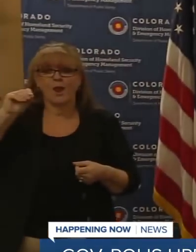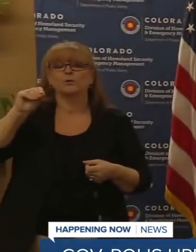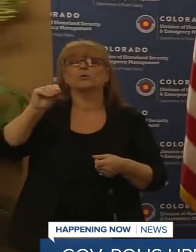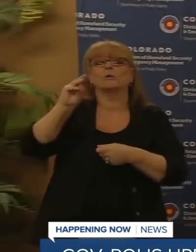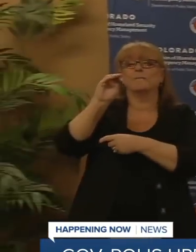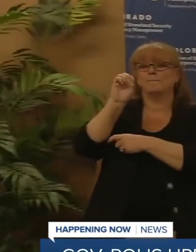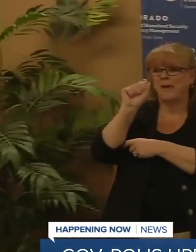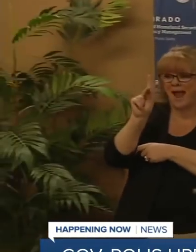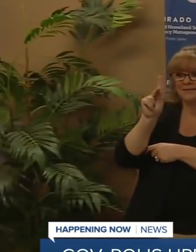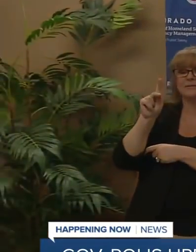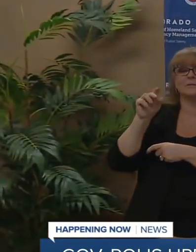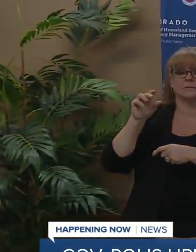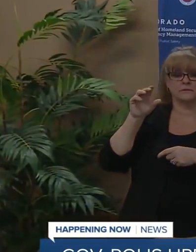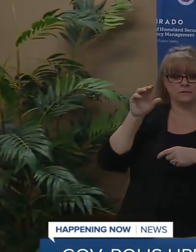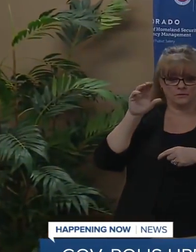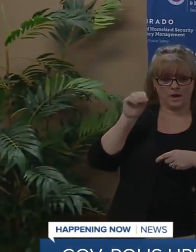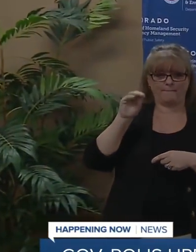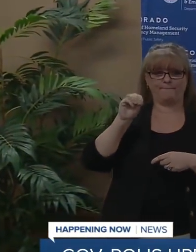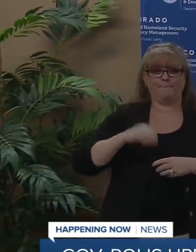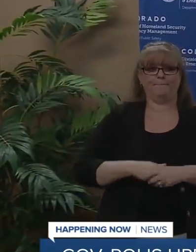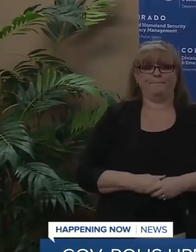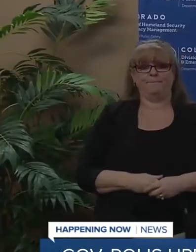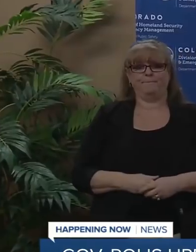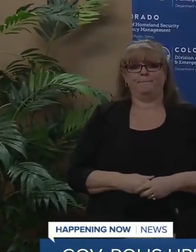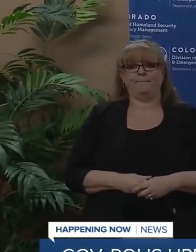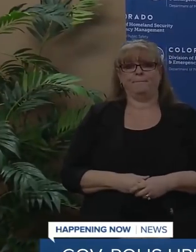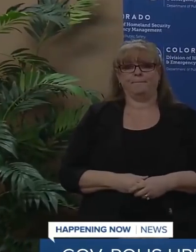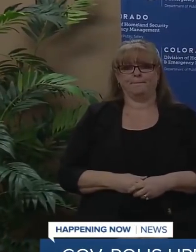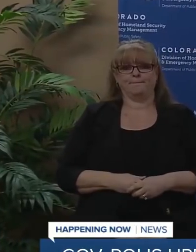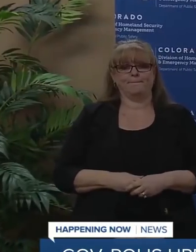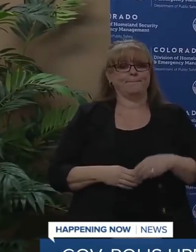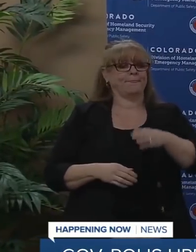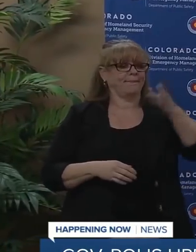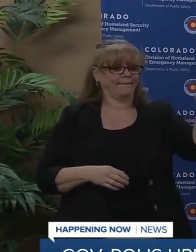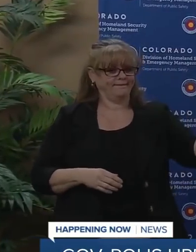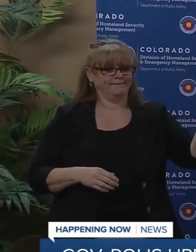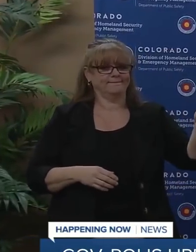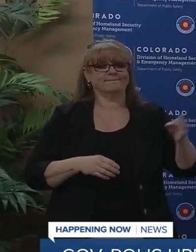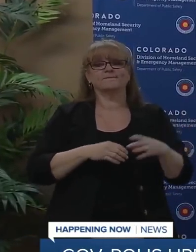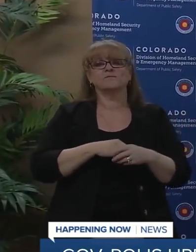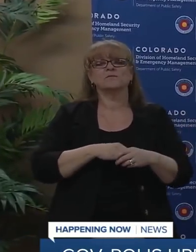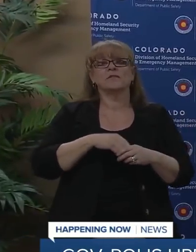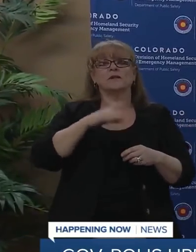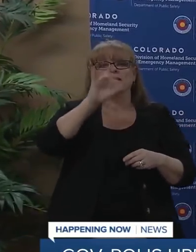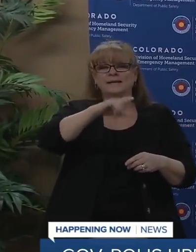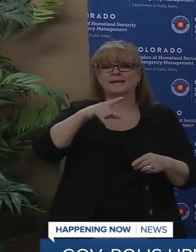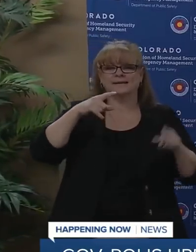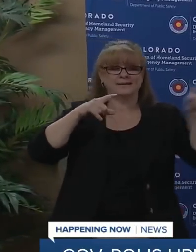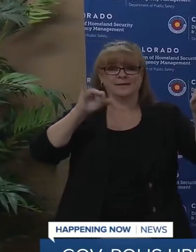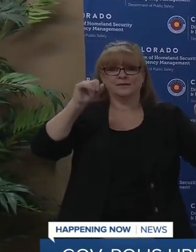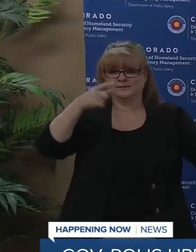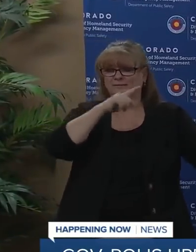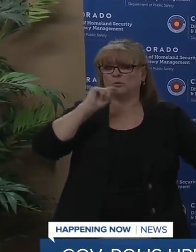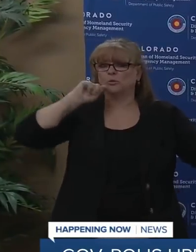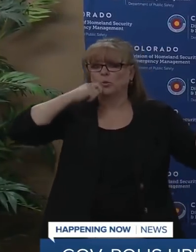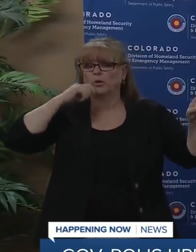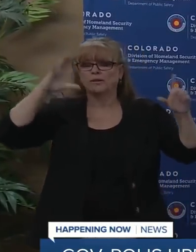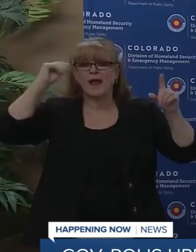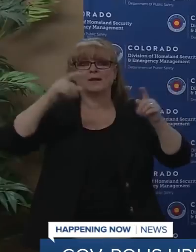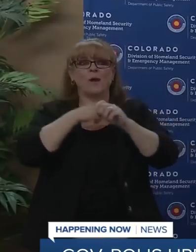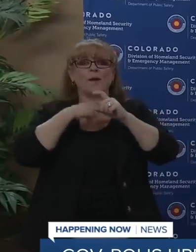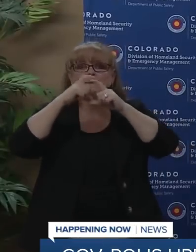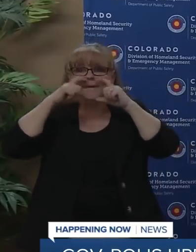So Nathaniel Ratliff might be one of the cooler people, but we all need to wear masks when we go out of the house. These are fabric